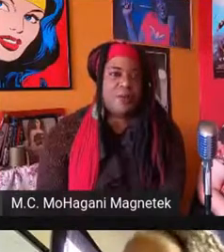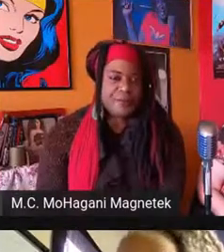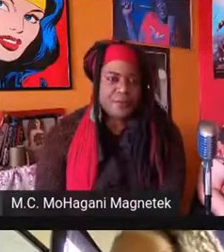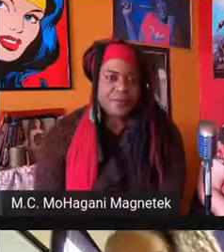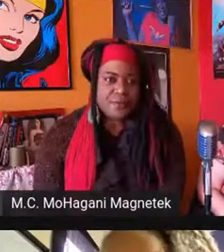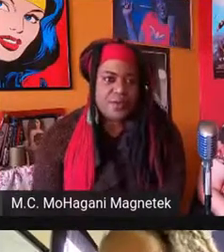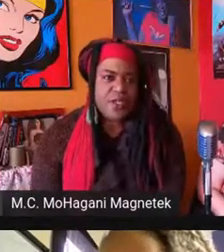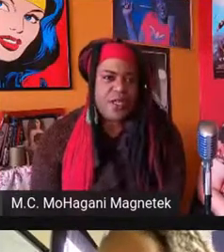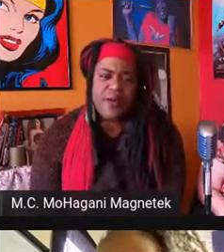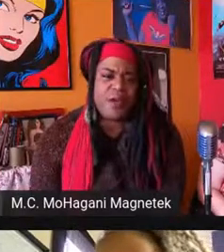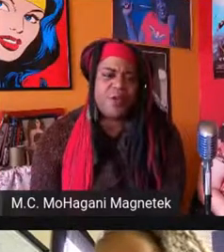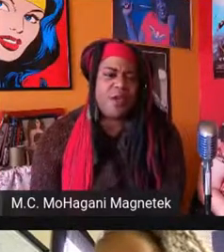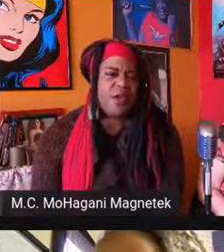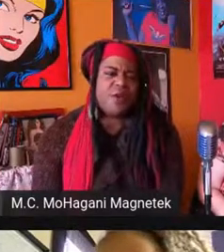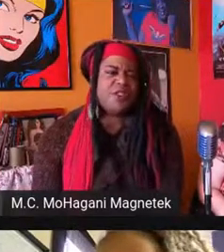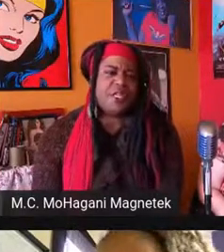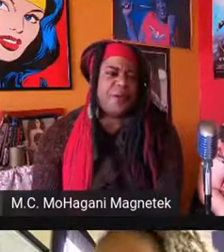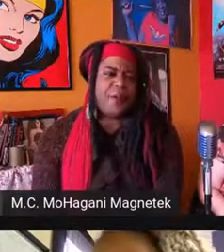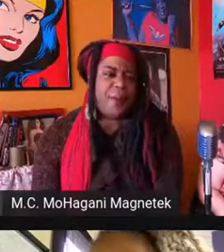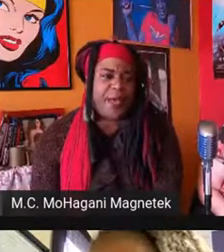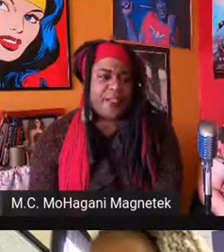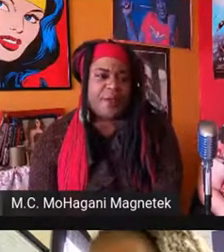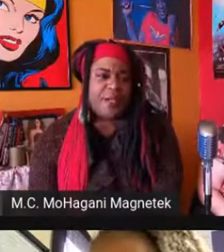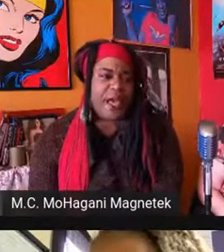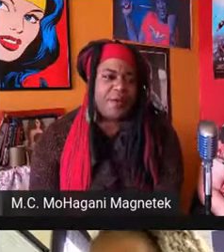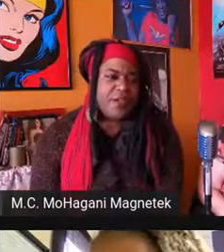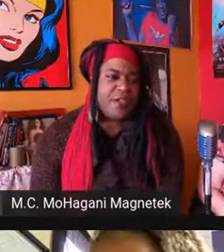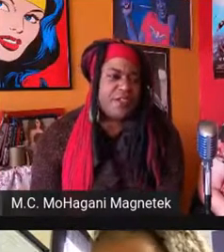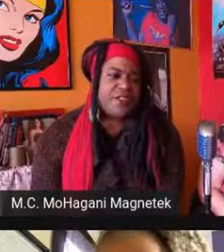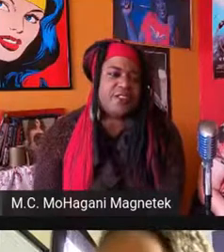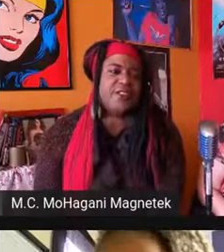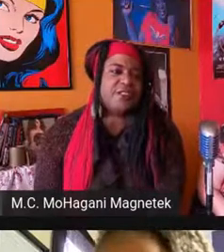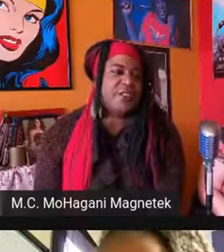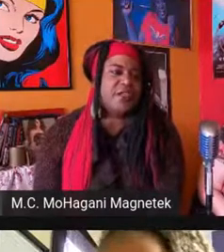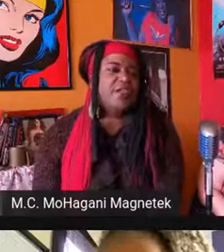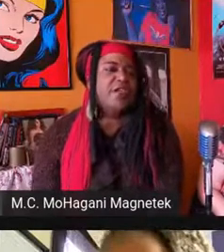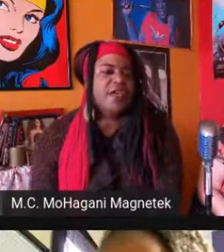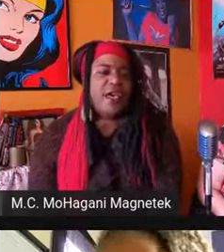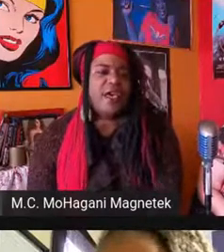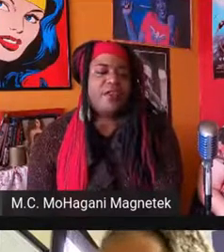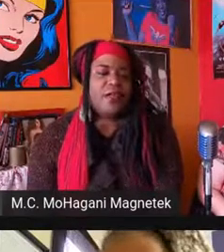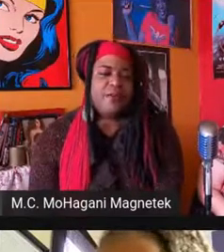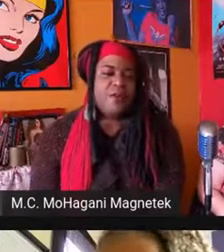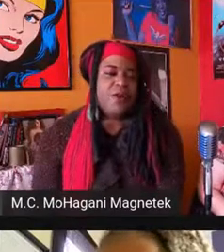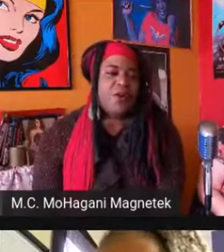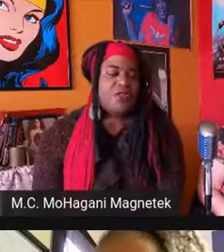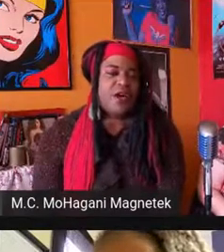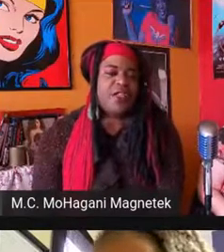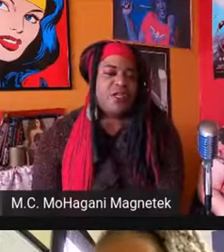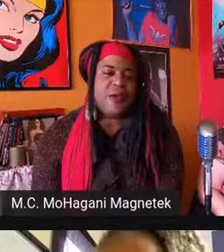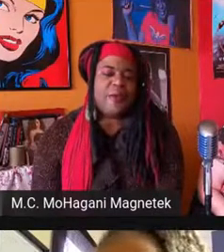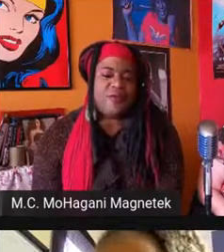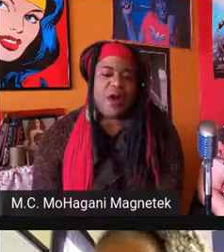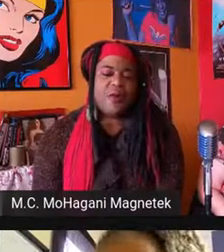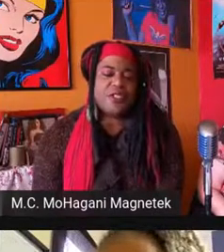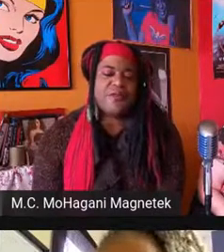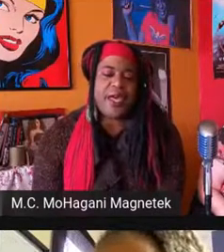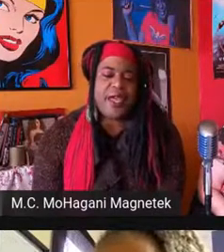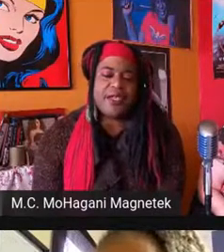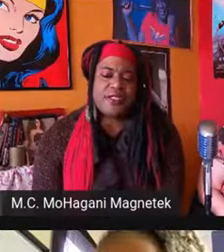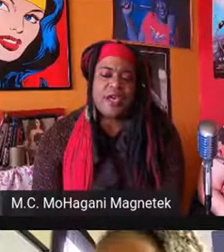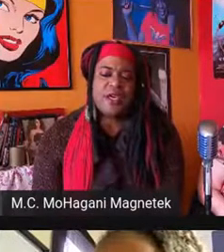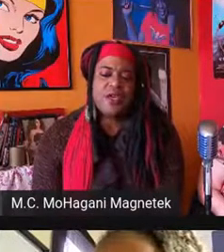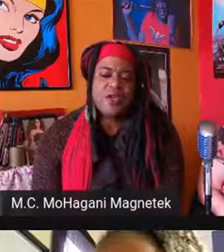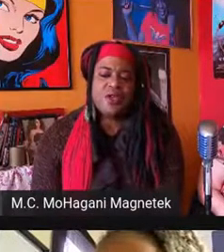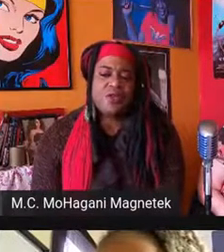know. And we are deep in a pandemic now. We are a year into this thing. Mm-hmm. And even more so, I think right before I went to bed, I